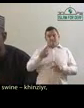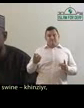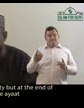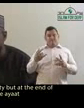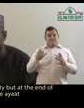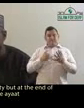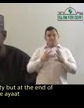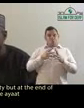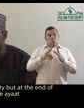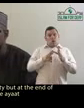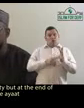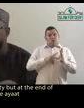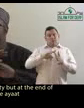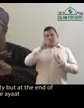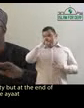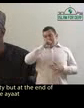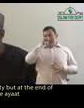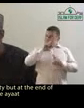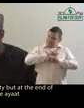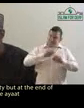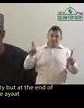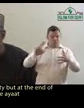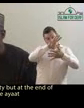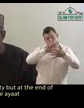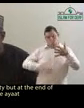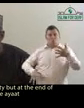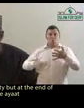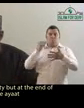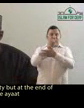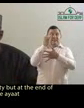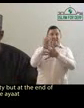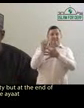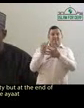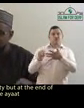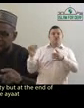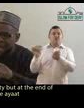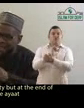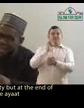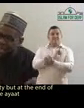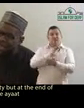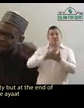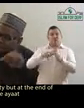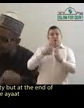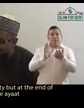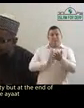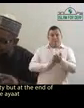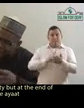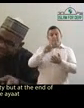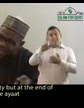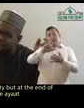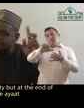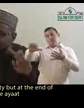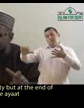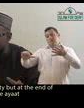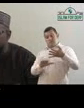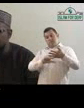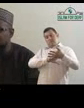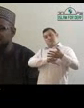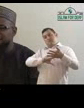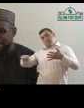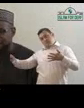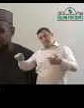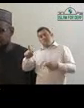swine, the pig. He said, all of that is nasty, dirty. But at the end of the